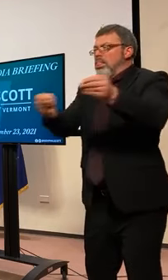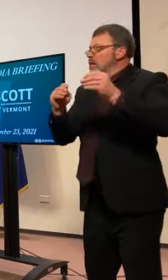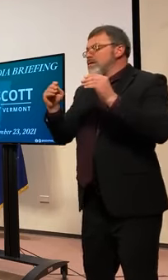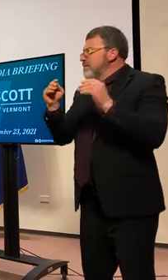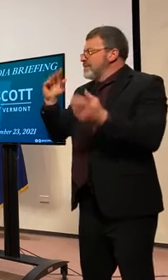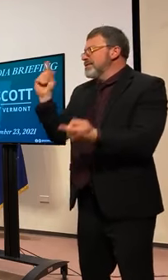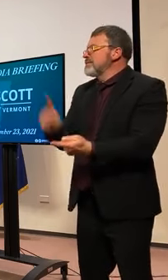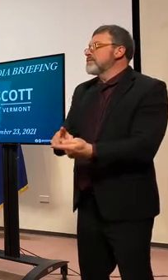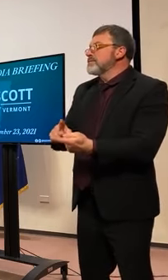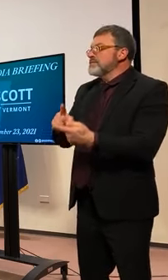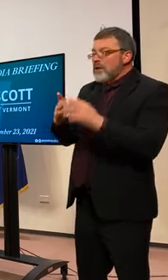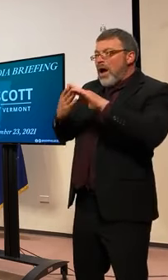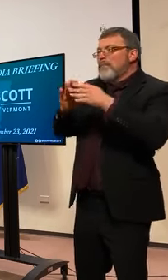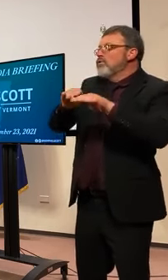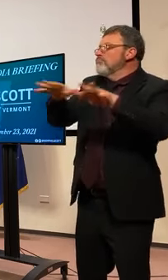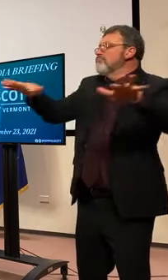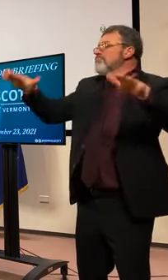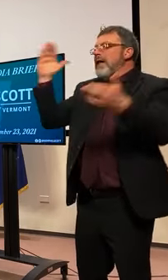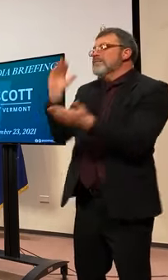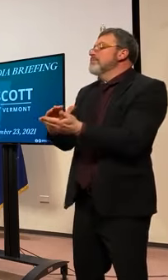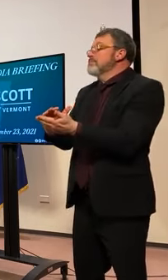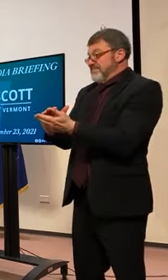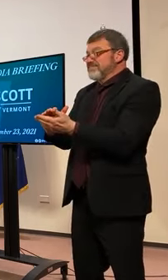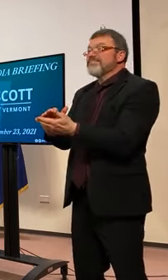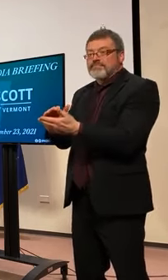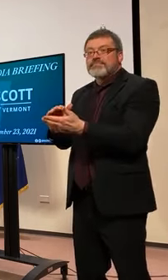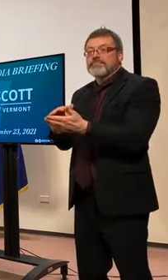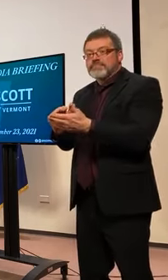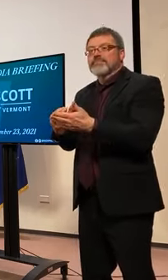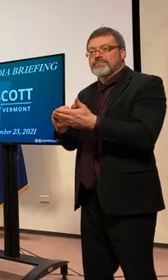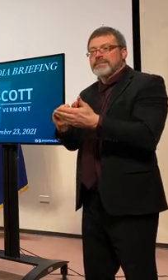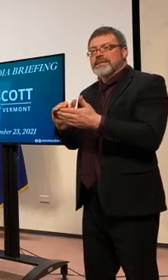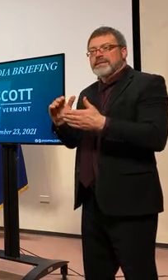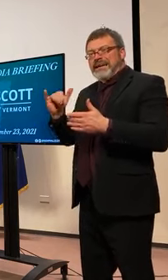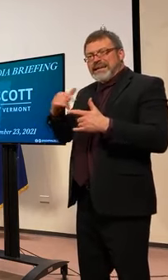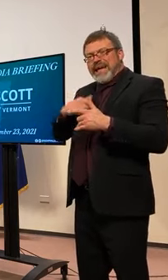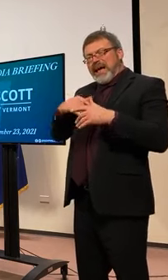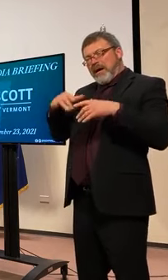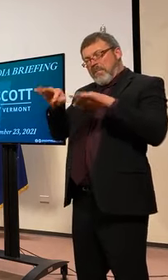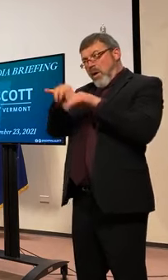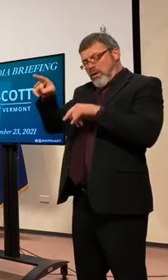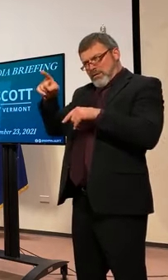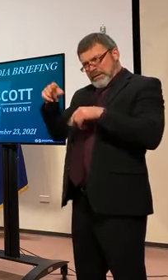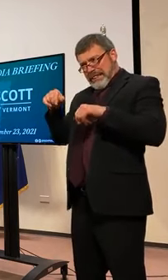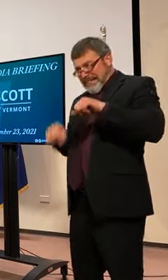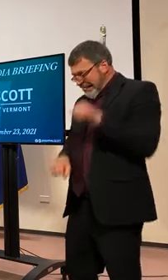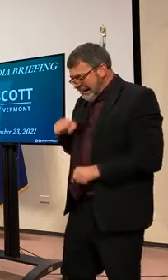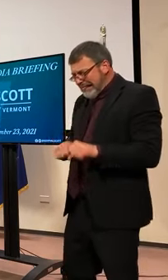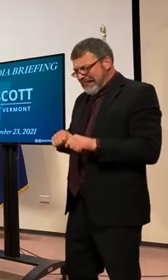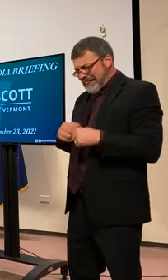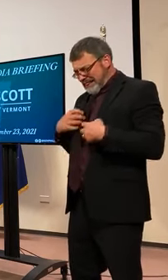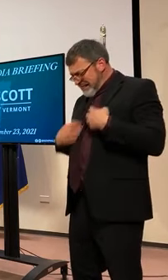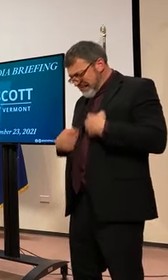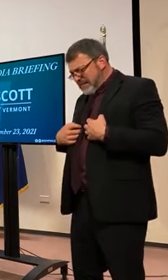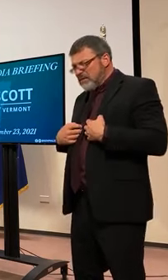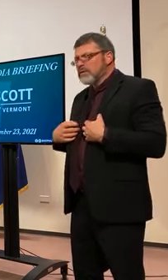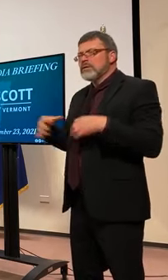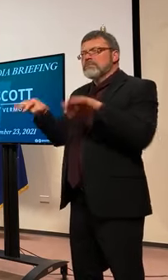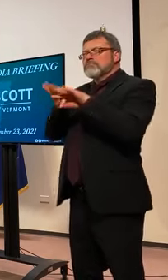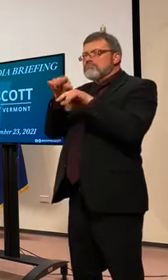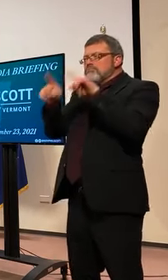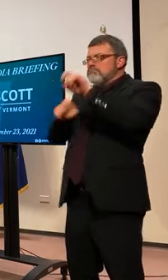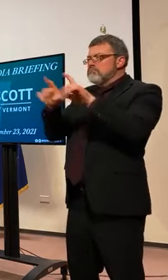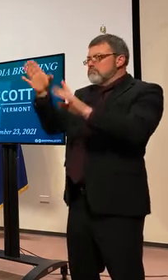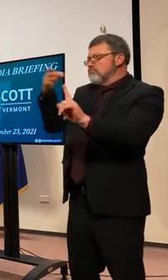so you can feel ready to get your own child vaccinated. You can join a Zoom conversation with